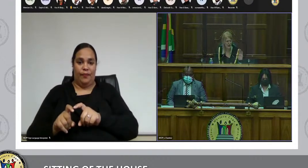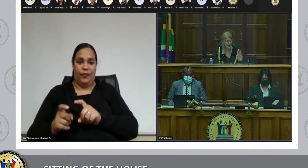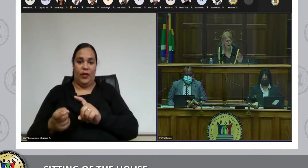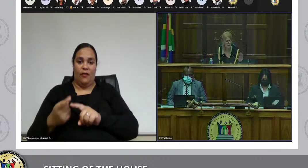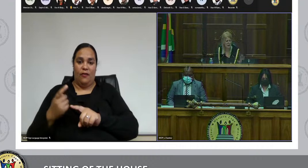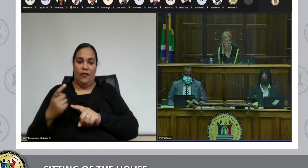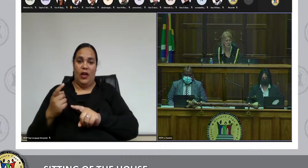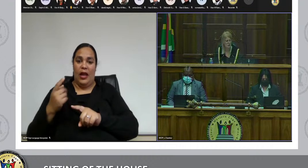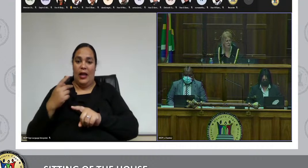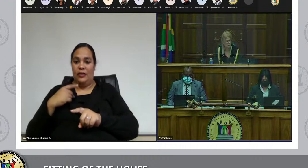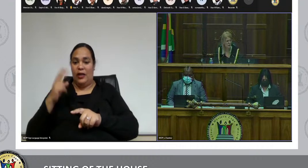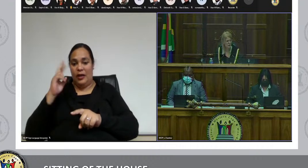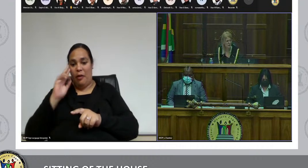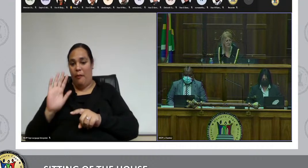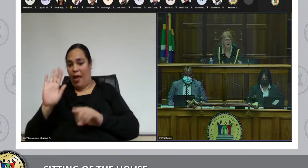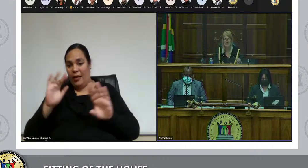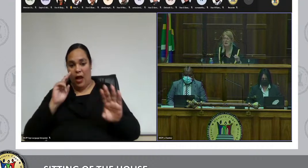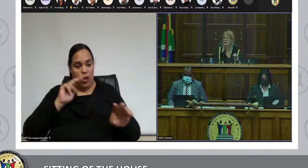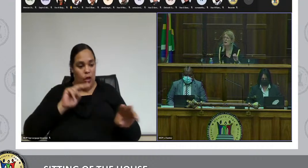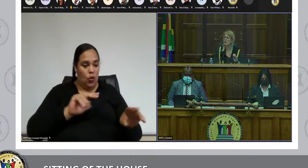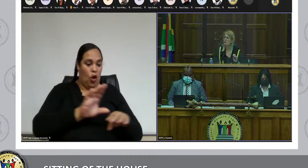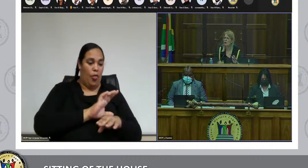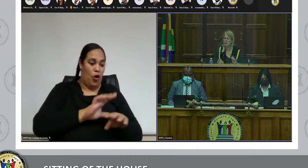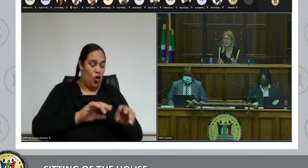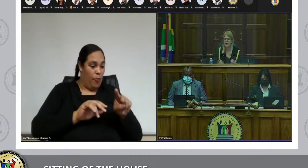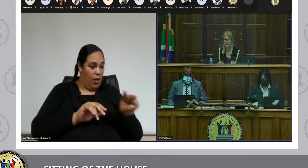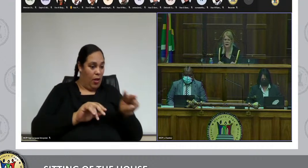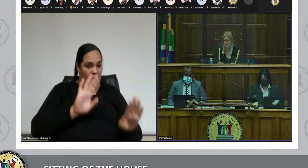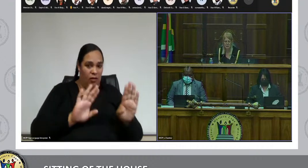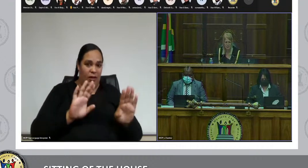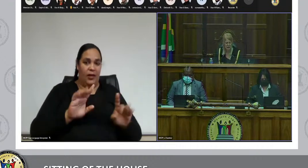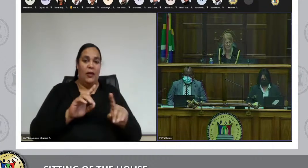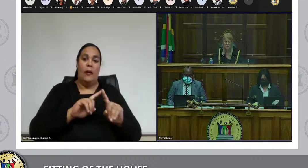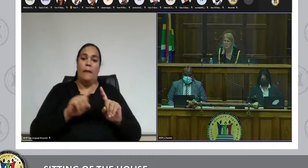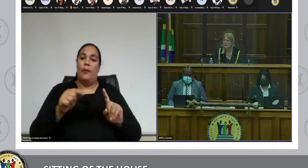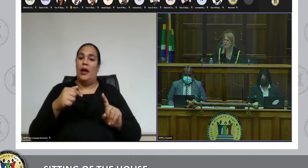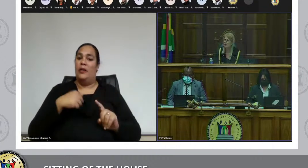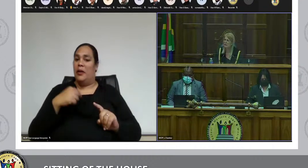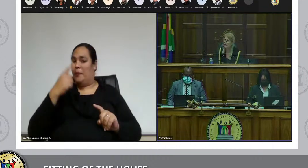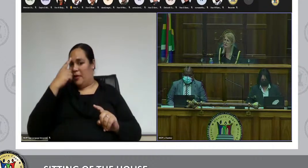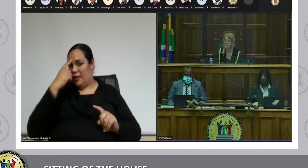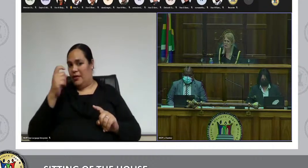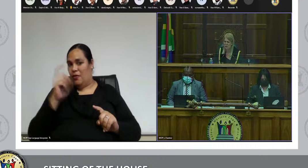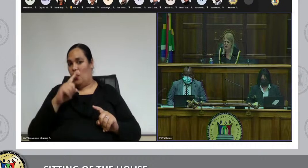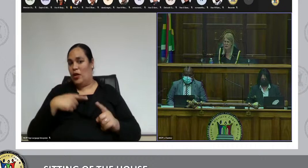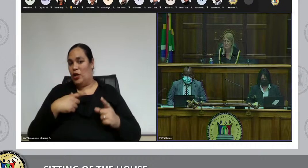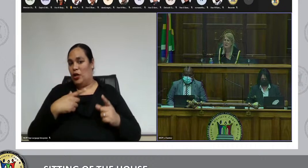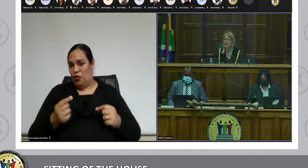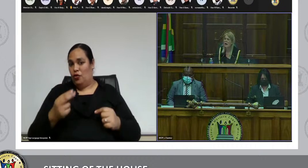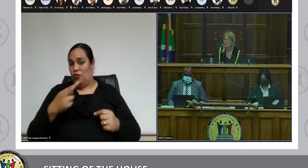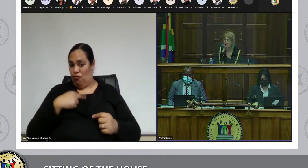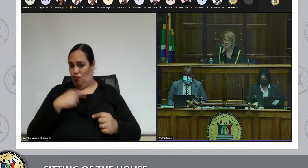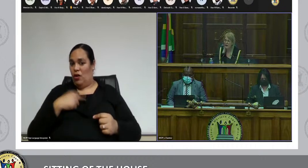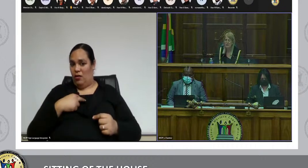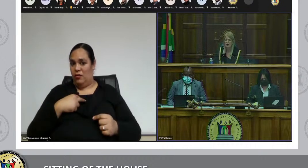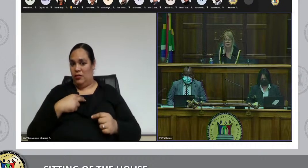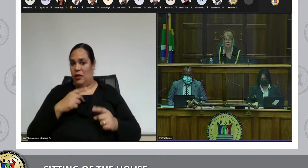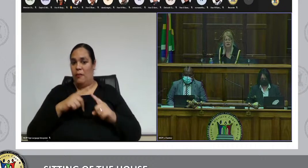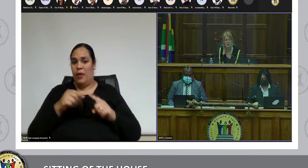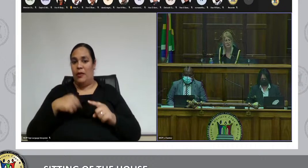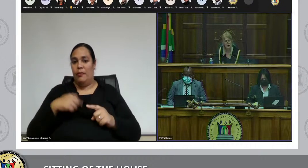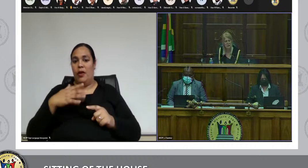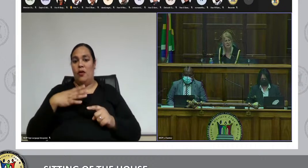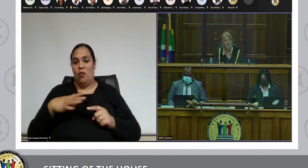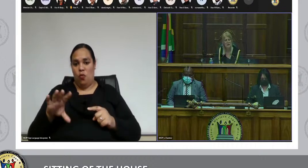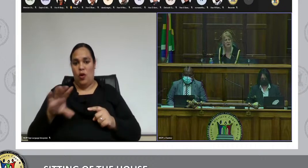it's the little hands and I watch on the computer screen. So I believe that what I've done is correct. I would like